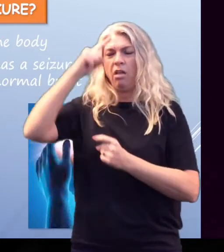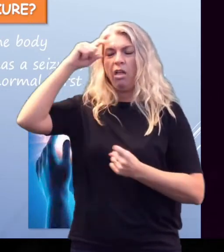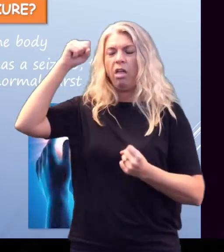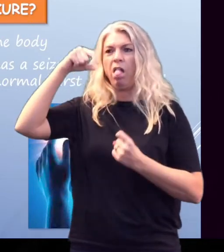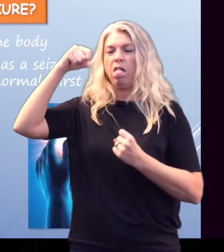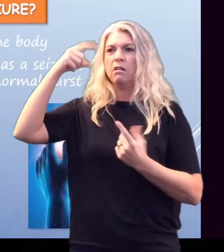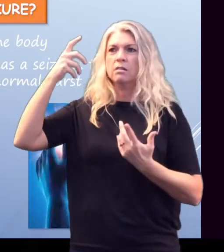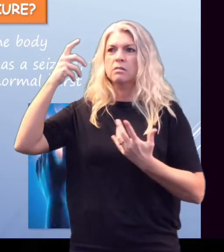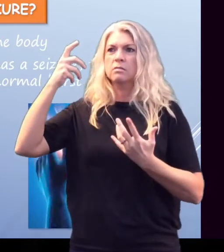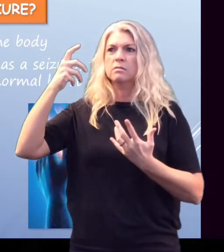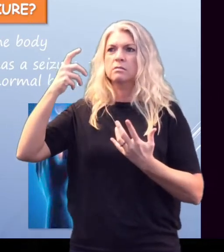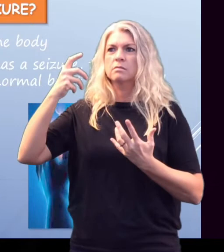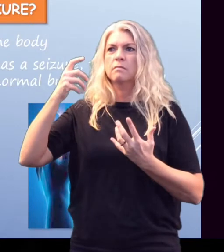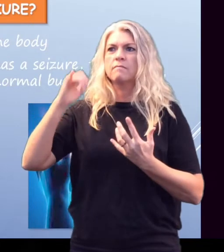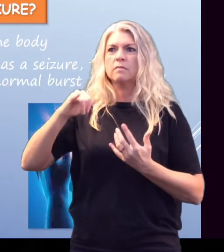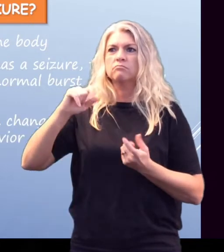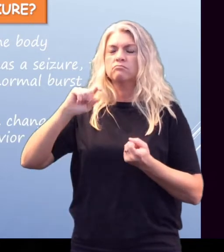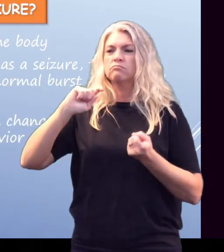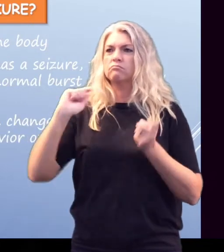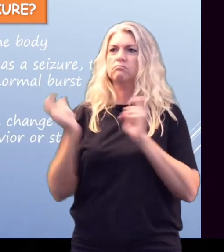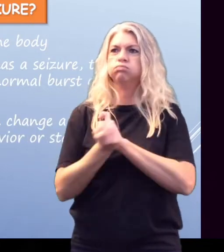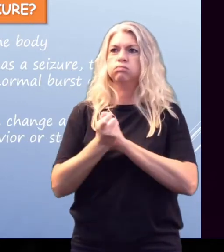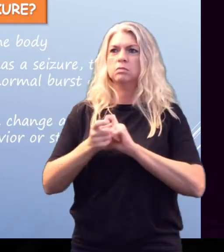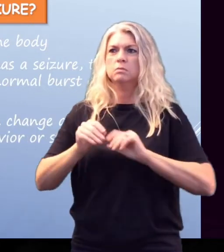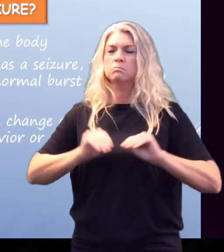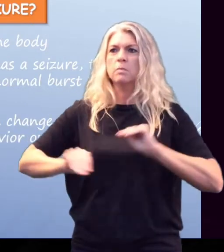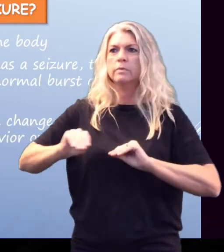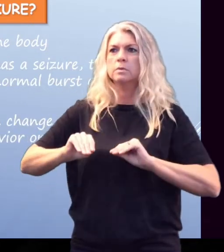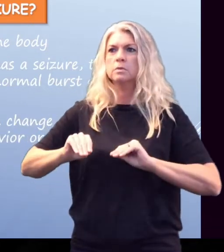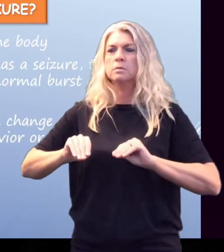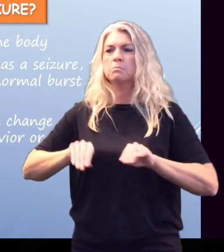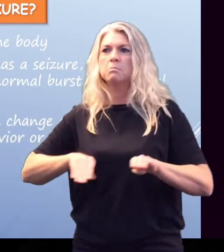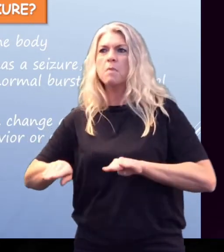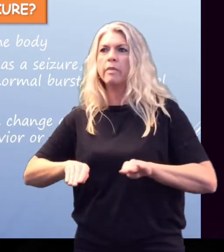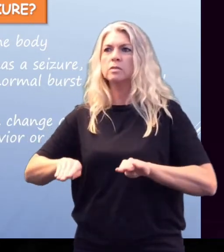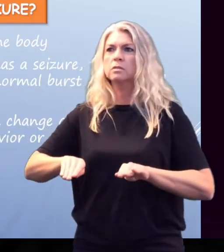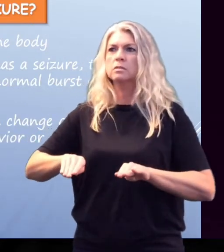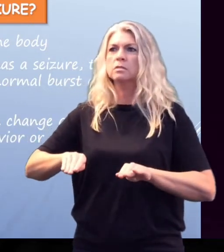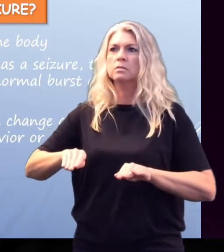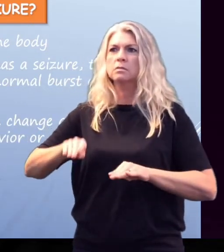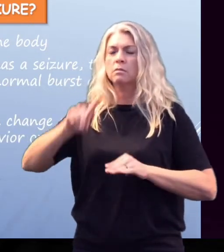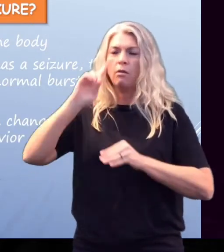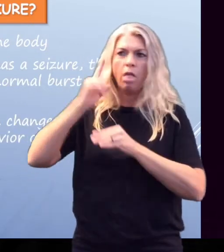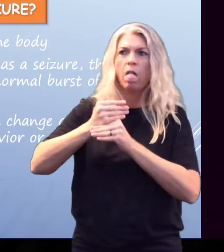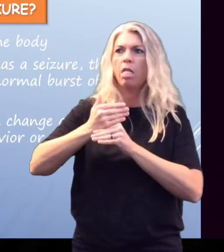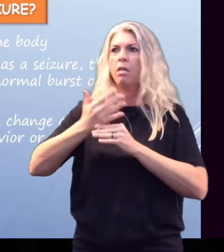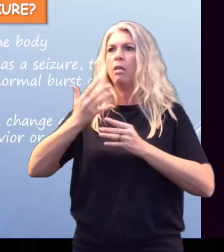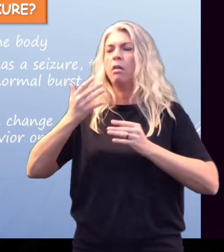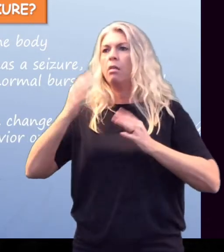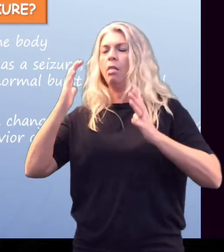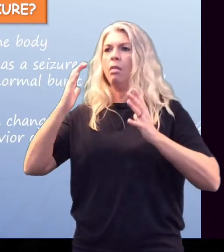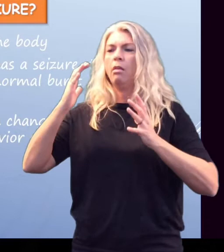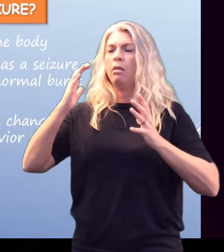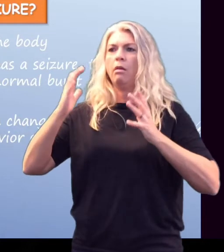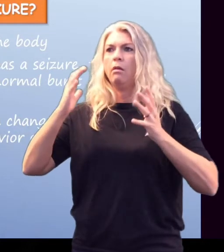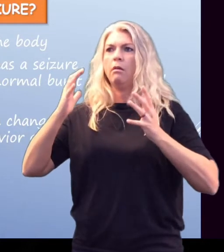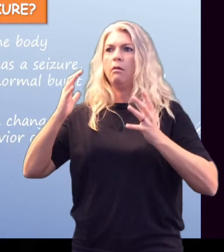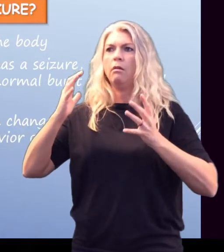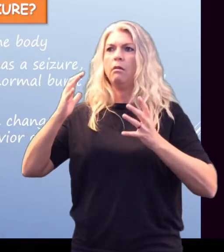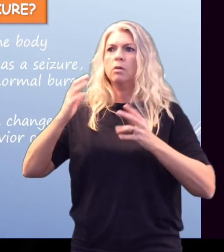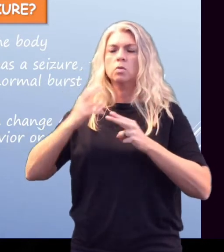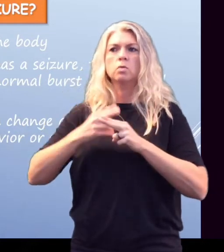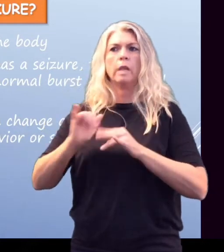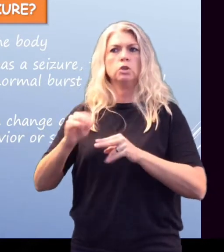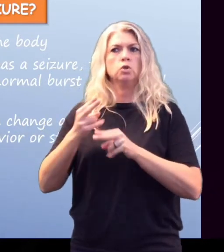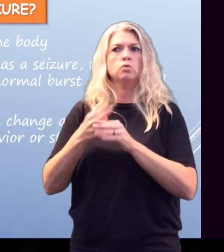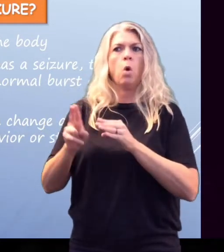burst of electrical signals. These signals can change a person's movement, behavior, or state of awareness. A